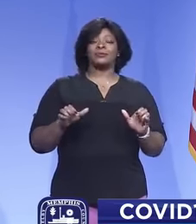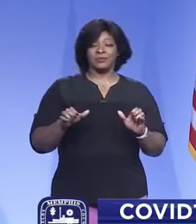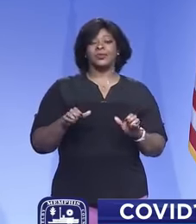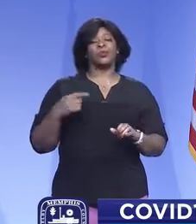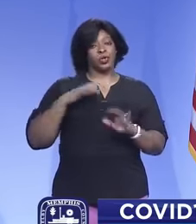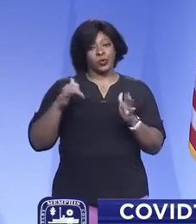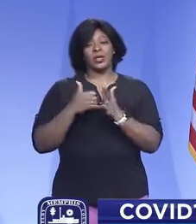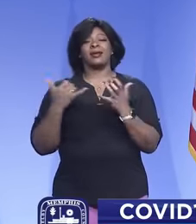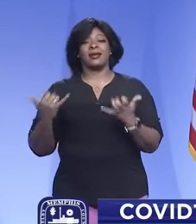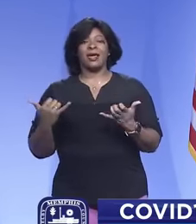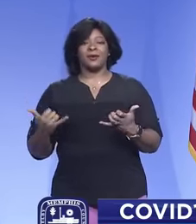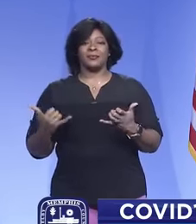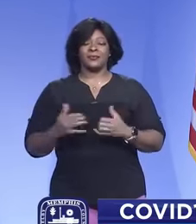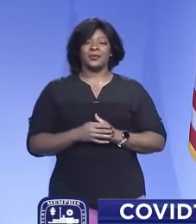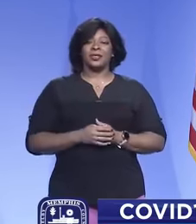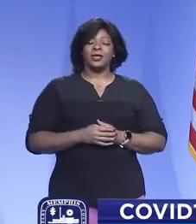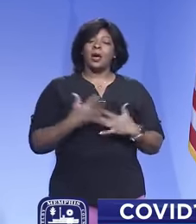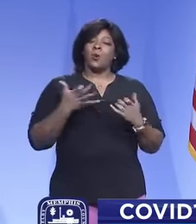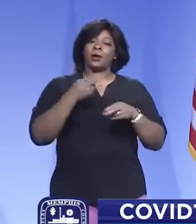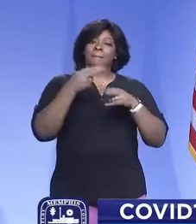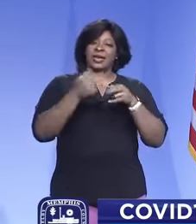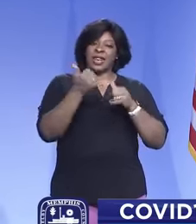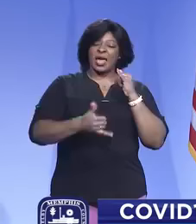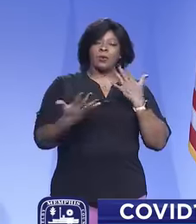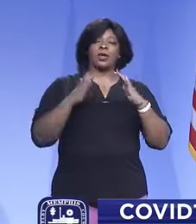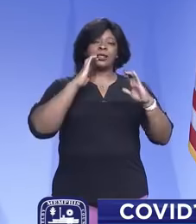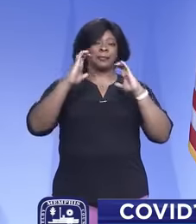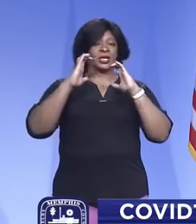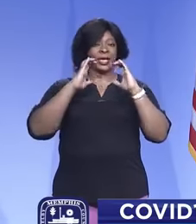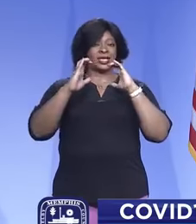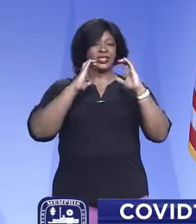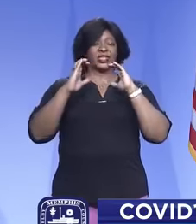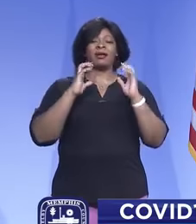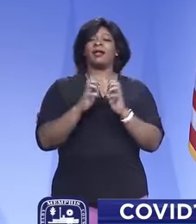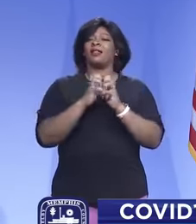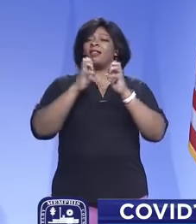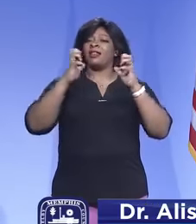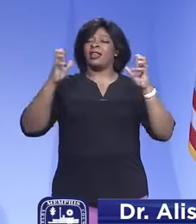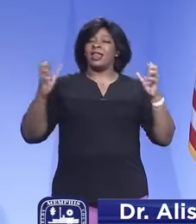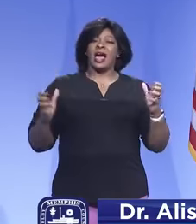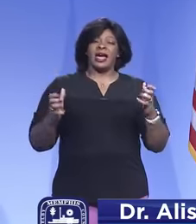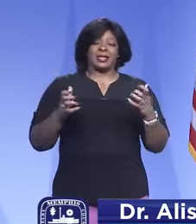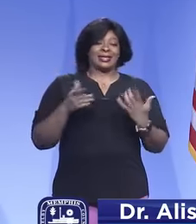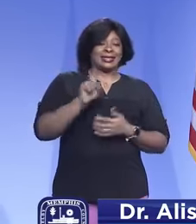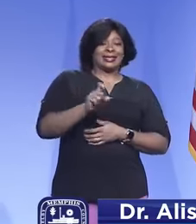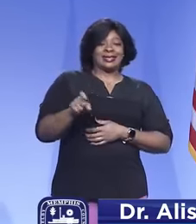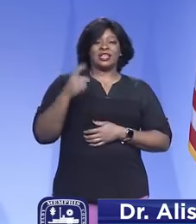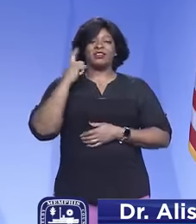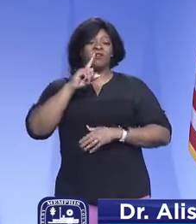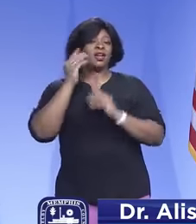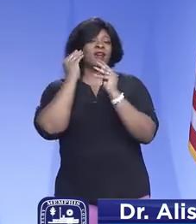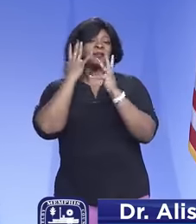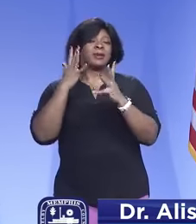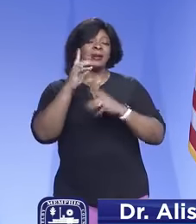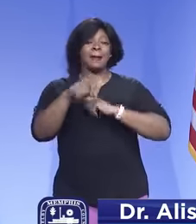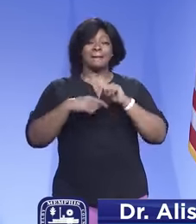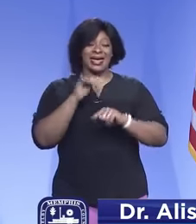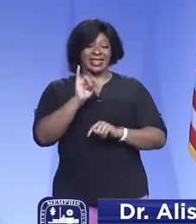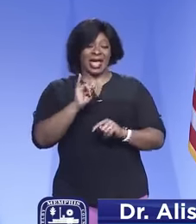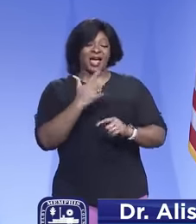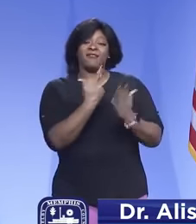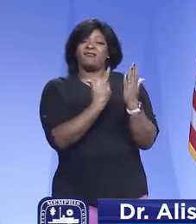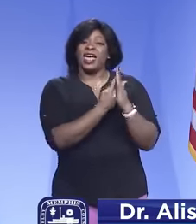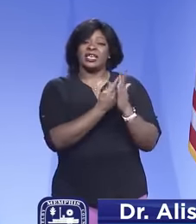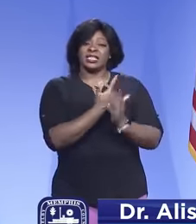done. The last thing I want to mention is communications. There's a lot of need for information about the